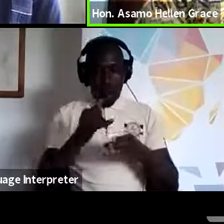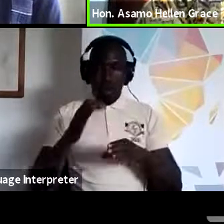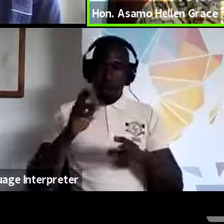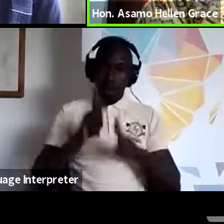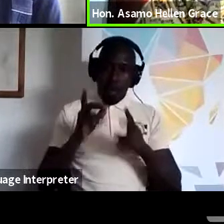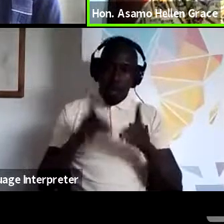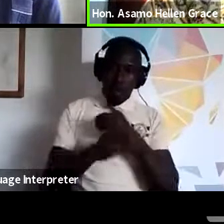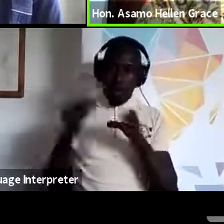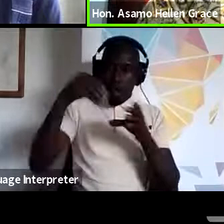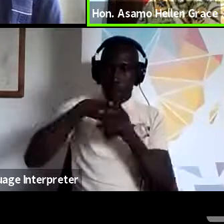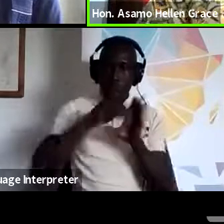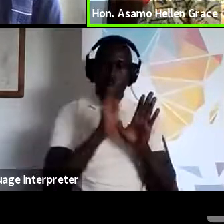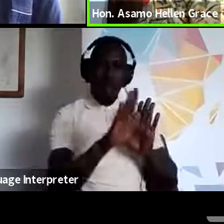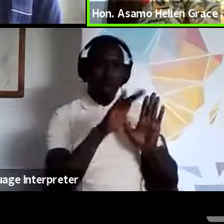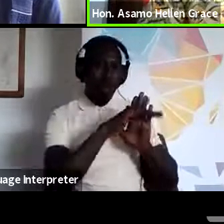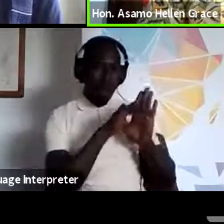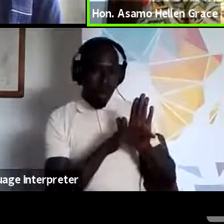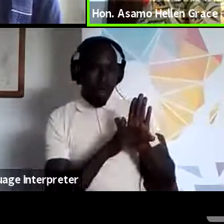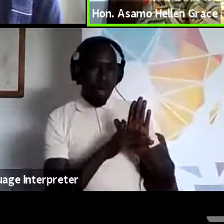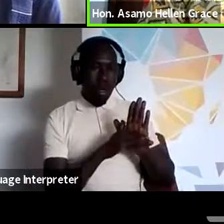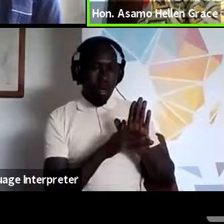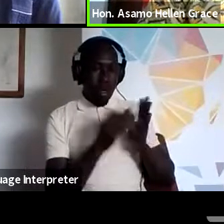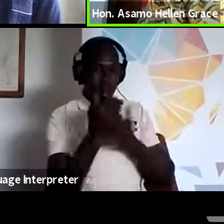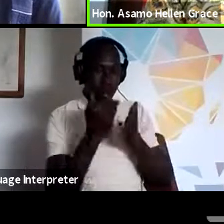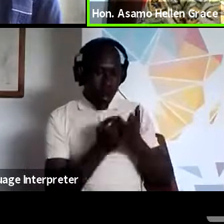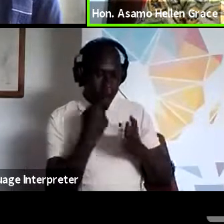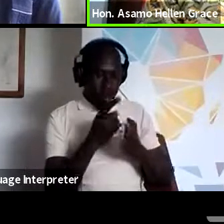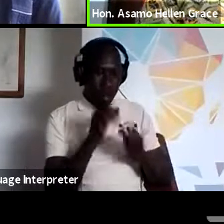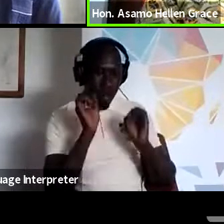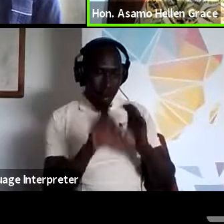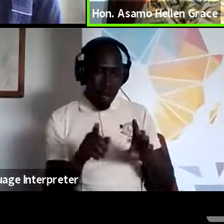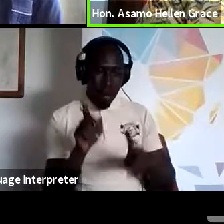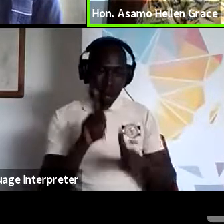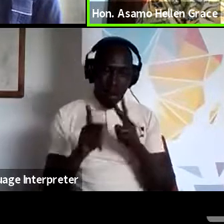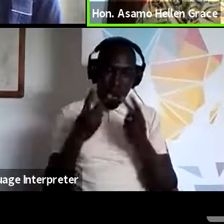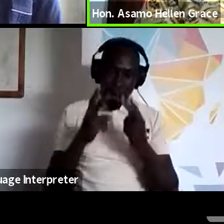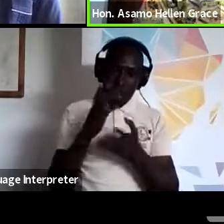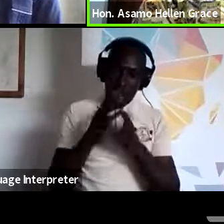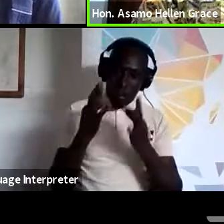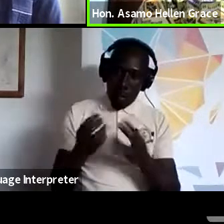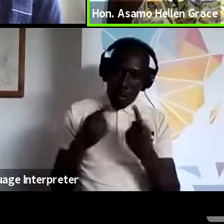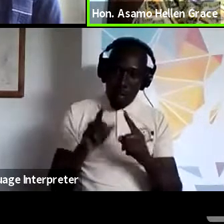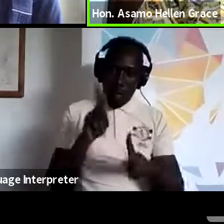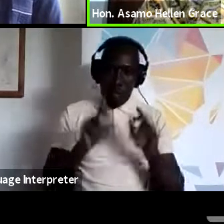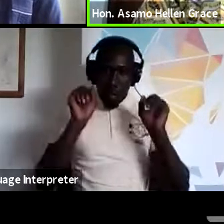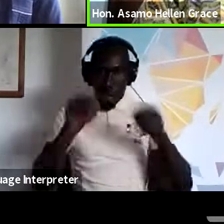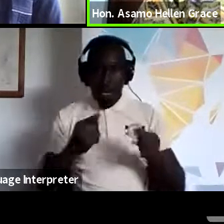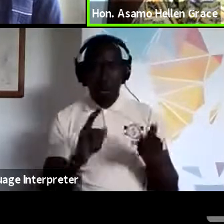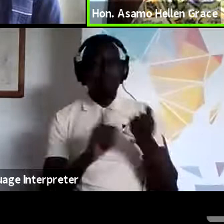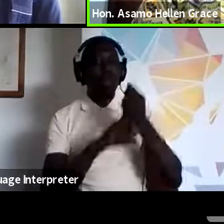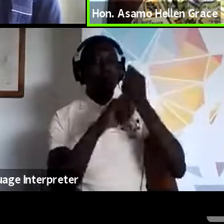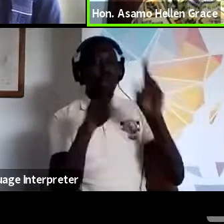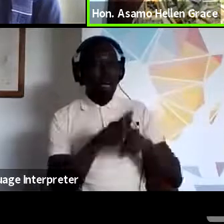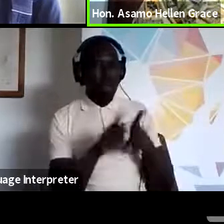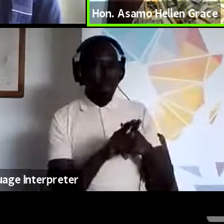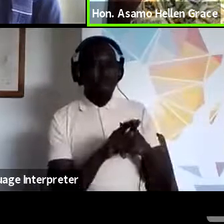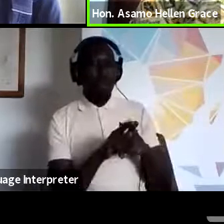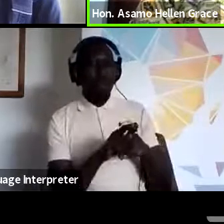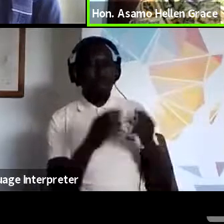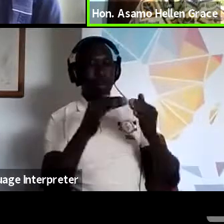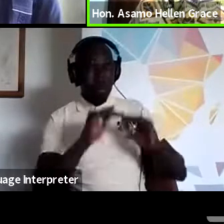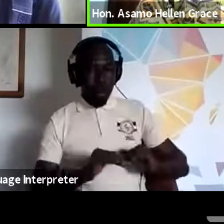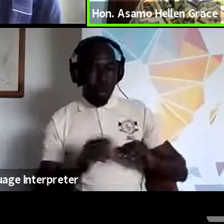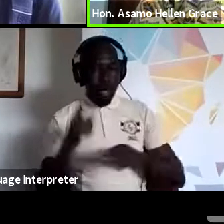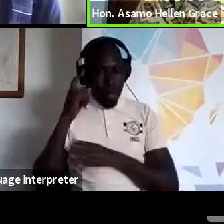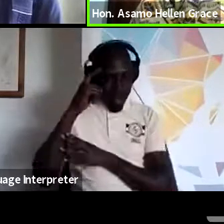their programming, so that we are not seen as people who are looking at something, but people who can benefit something out of that?